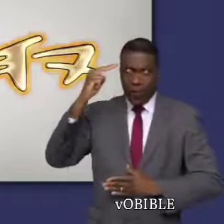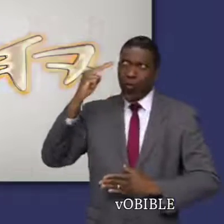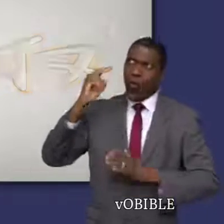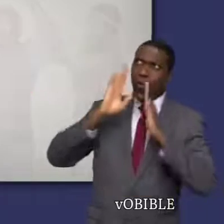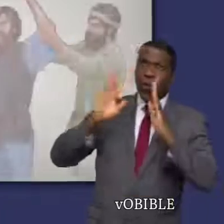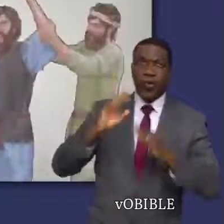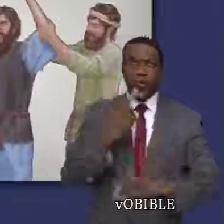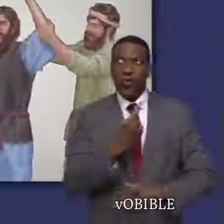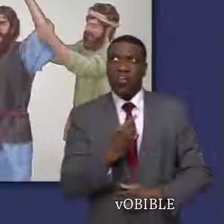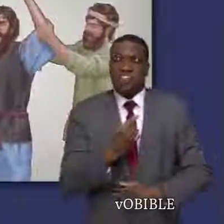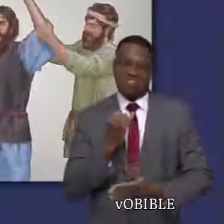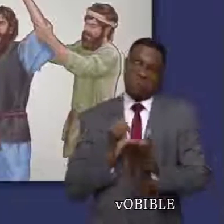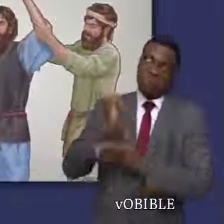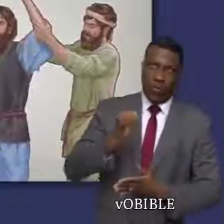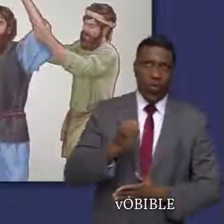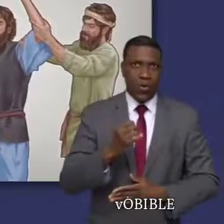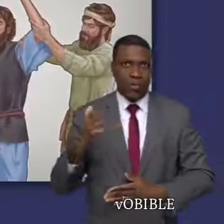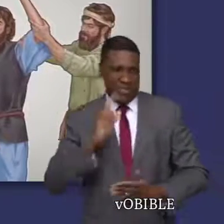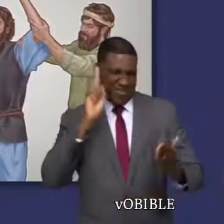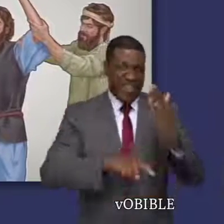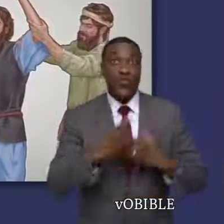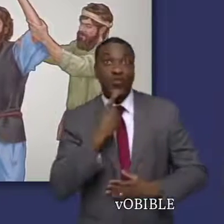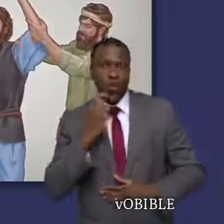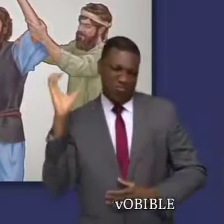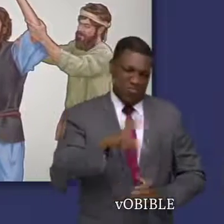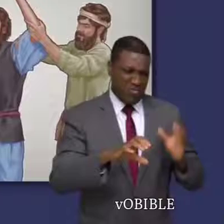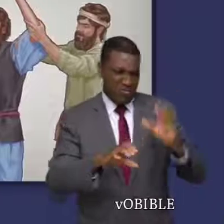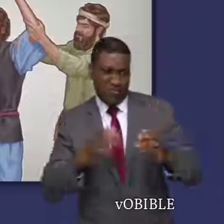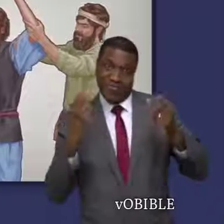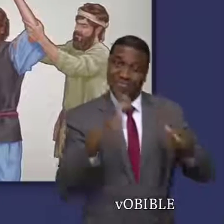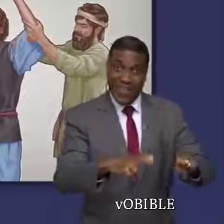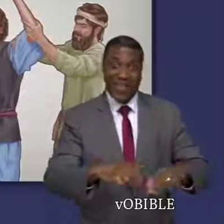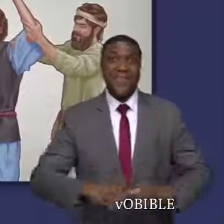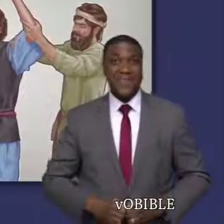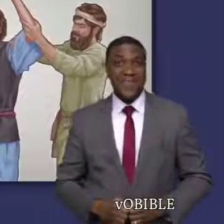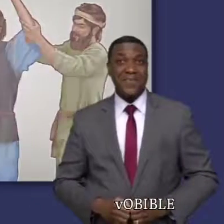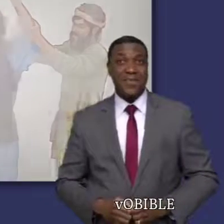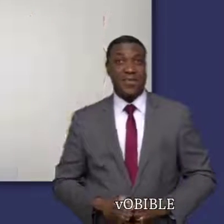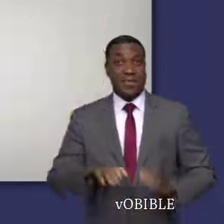At Jehovah's command, a man who cursed that name is stoned to death.